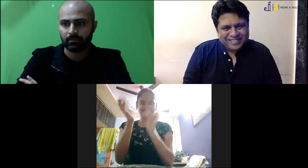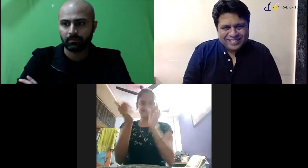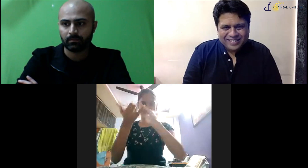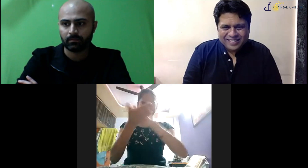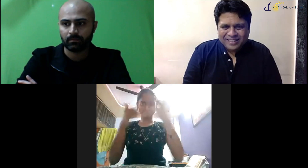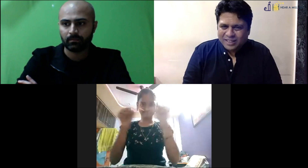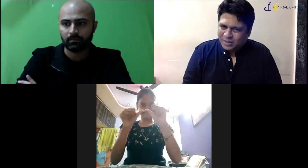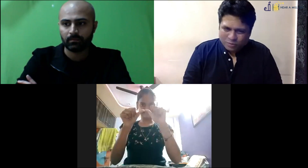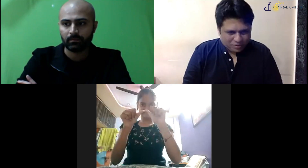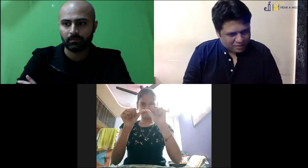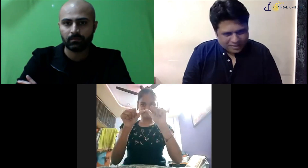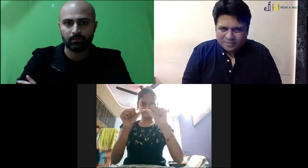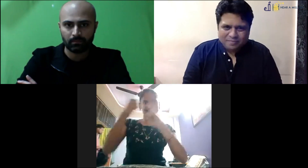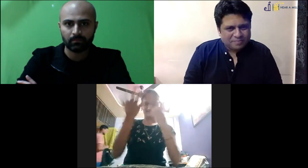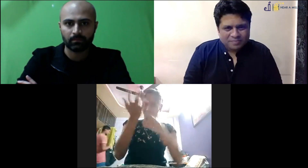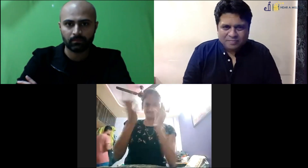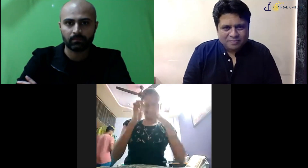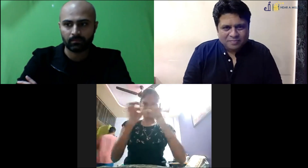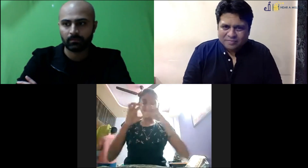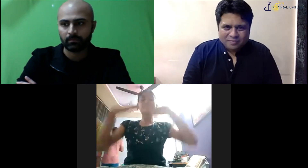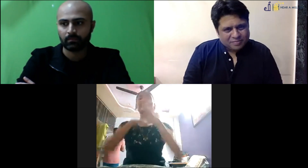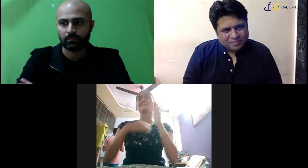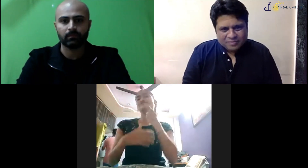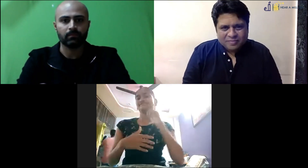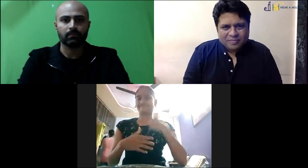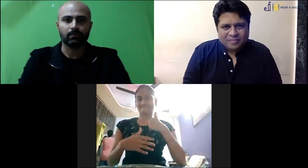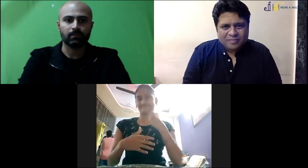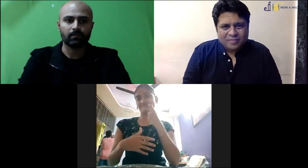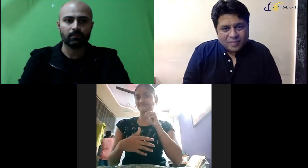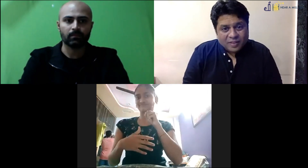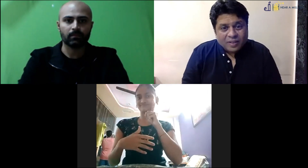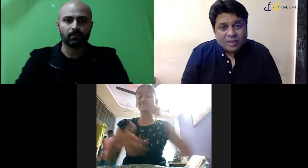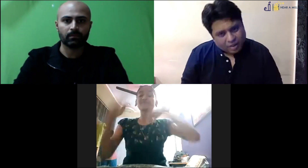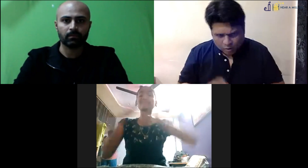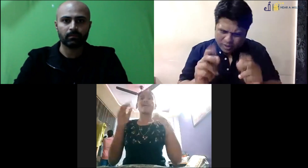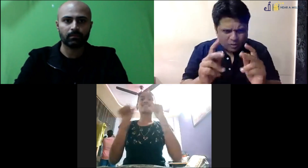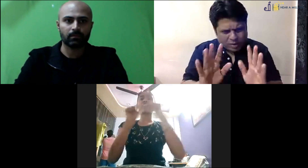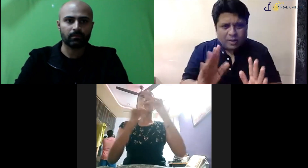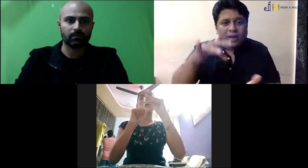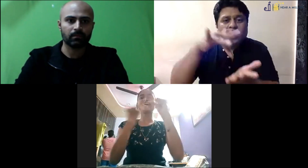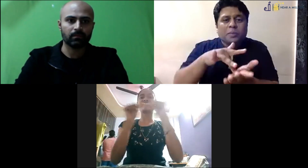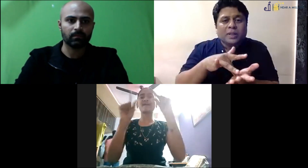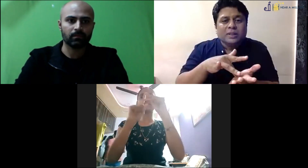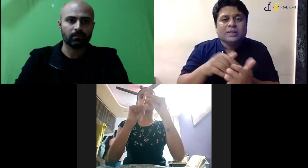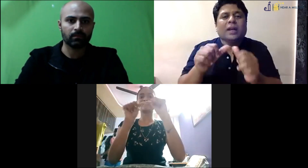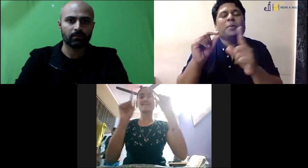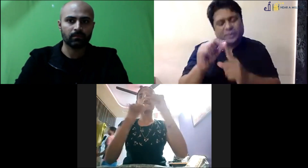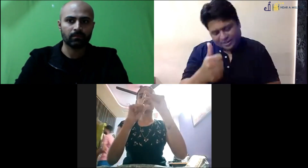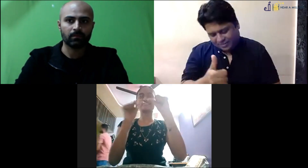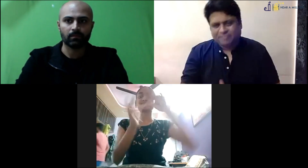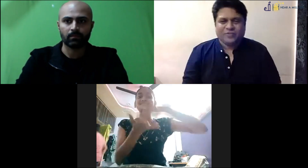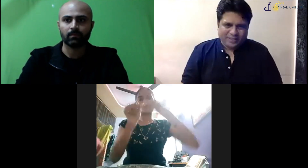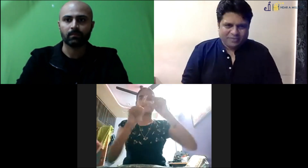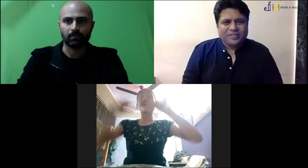Okay, what is your sign name? Okay, sorry. So my name is Anusha, and this is my sign name. I'm